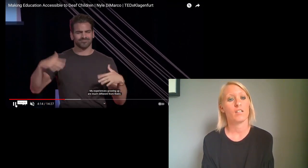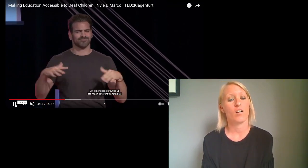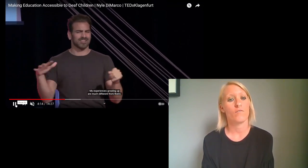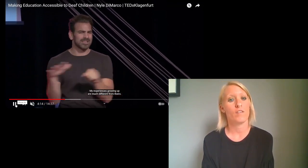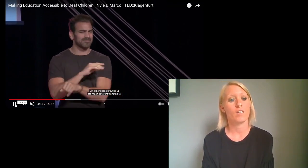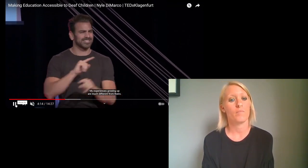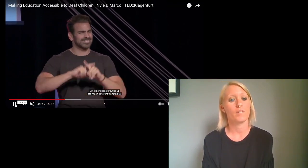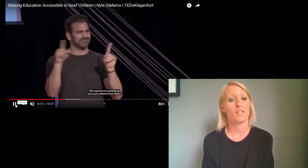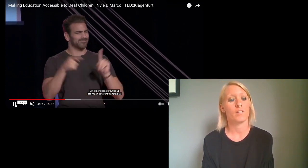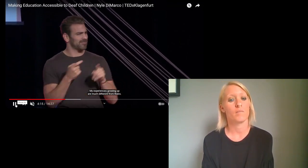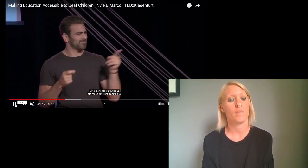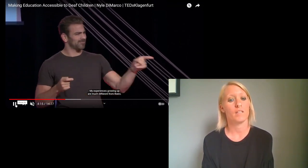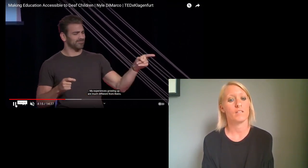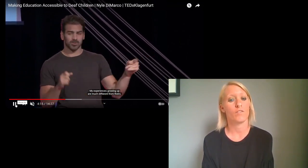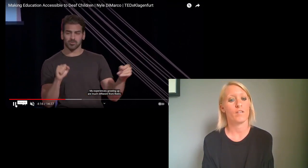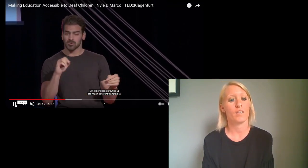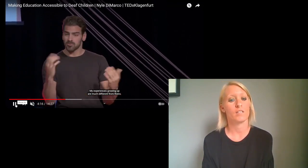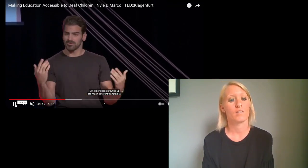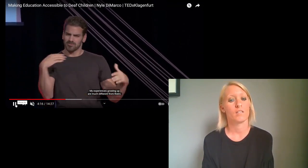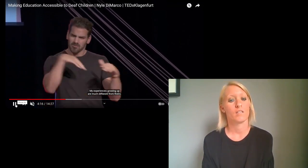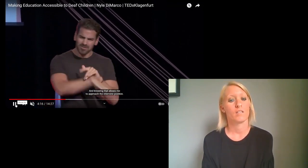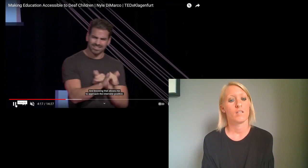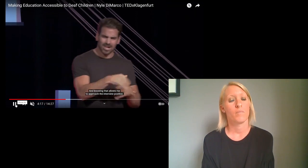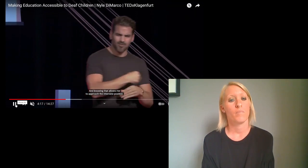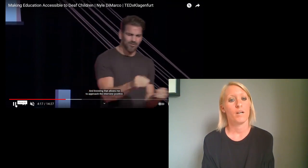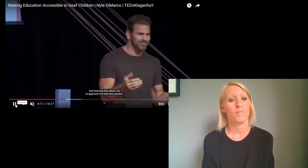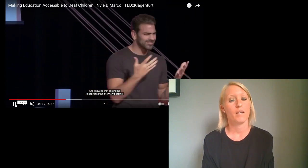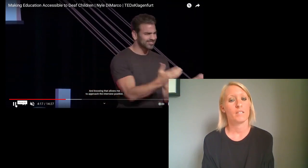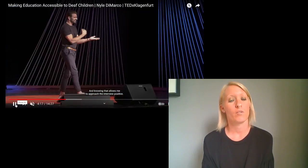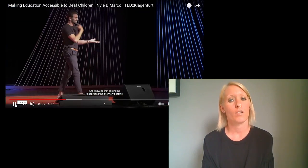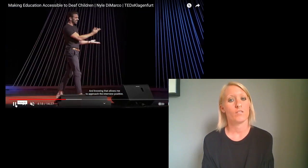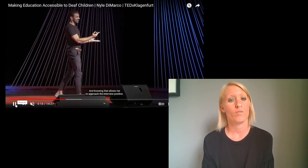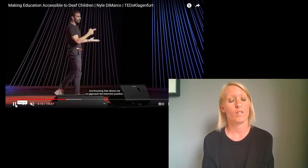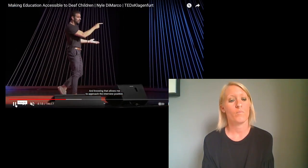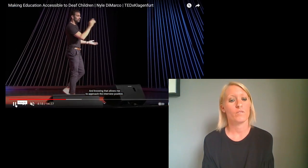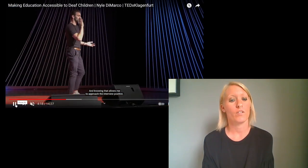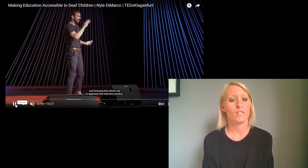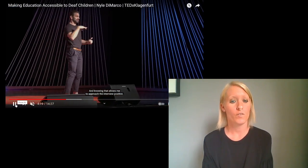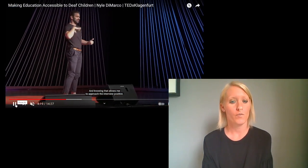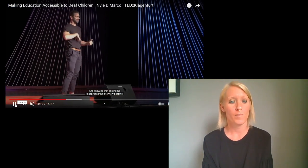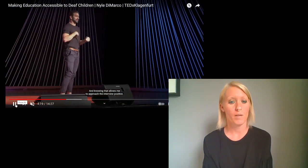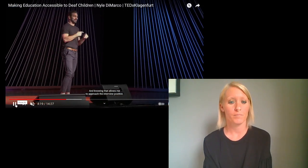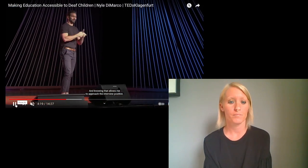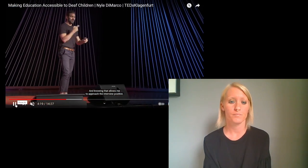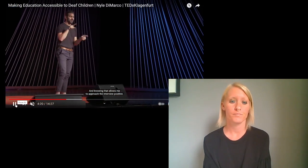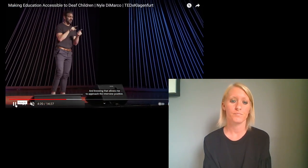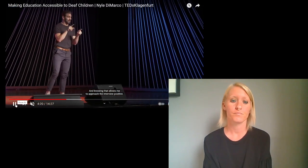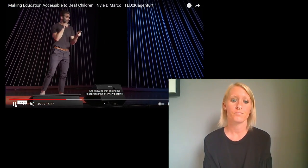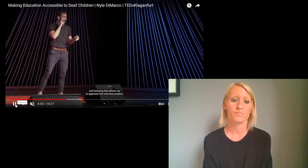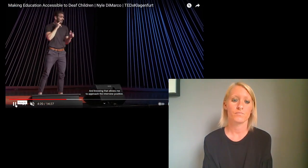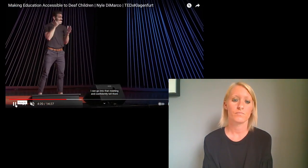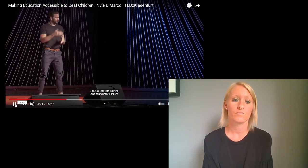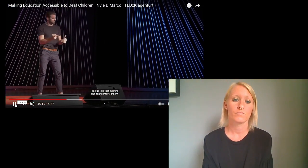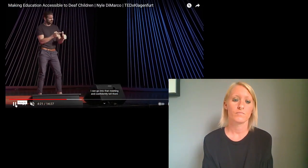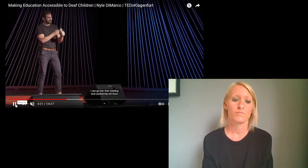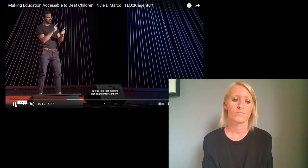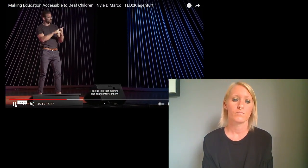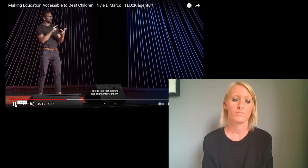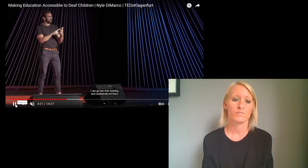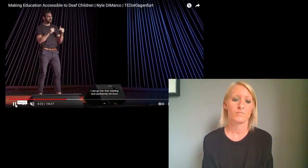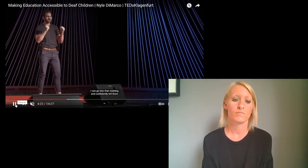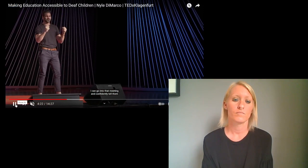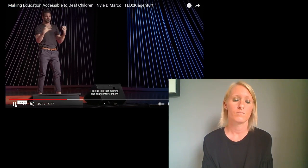deaf man, I can offer that company many different things, but my experience growing up was very different from them.